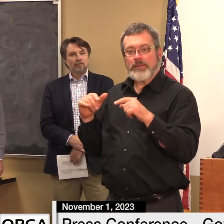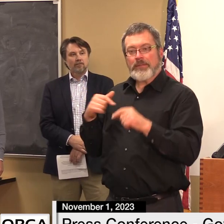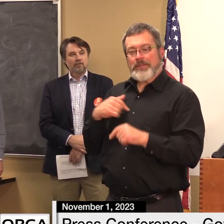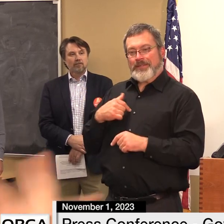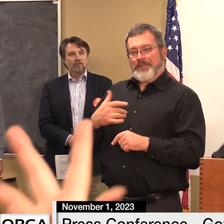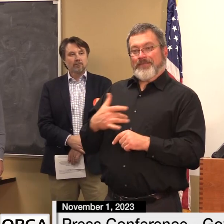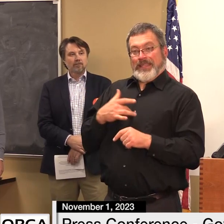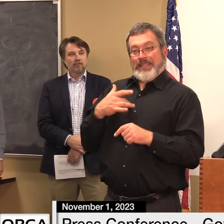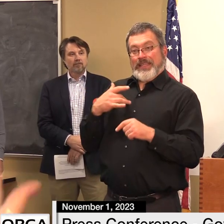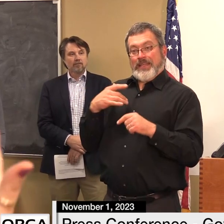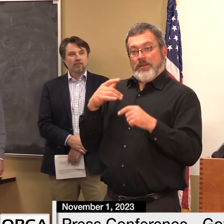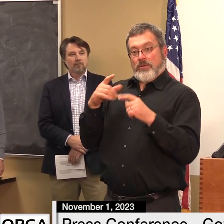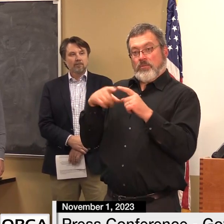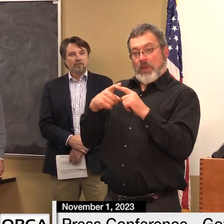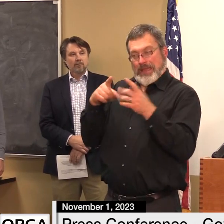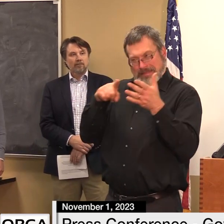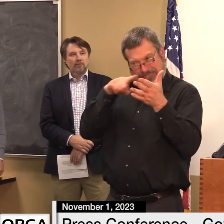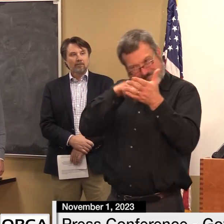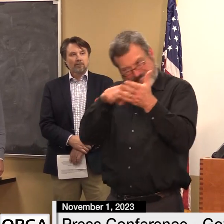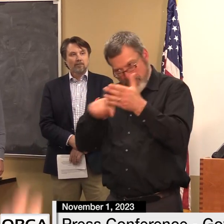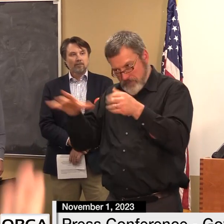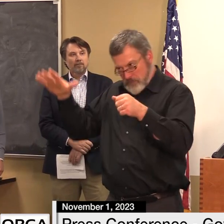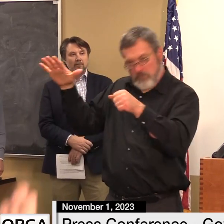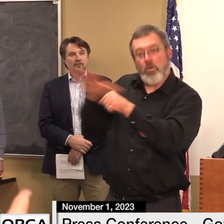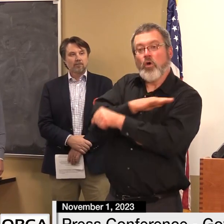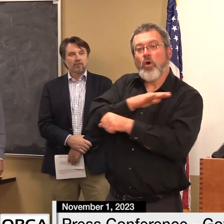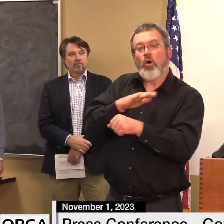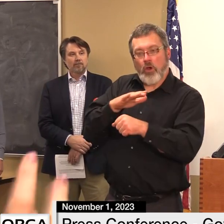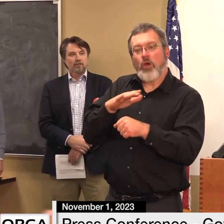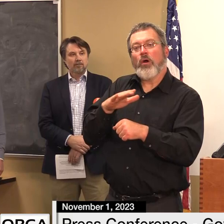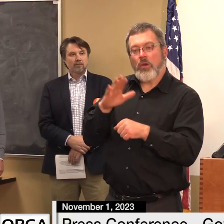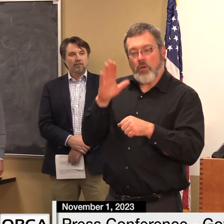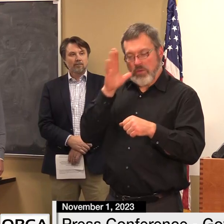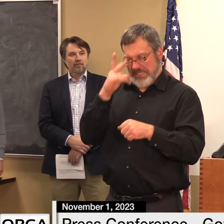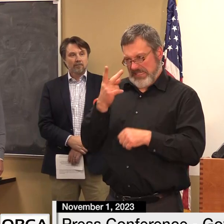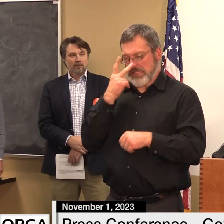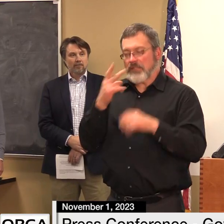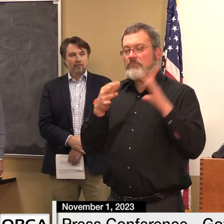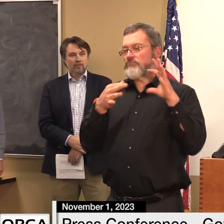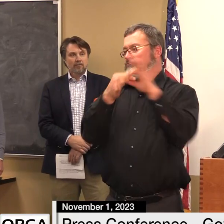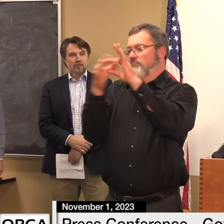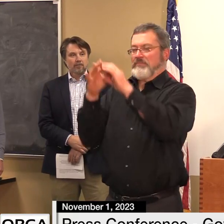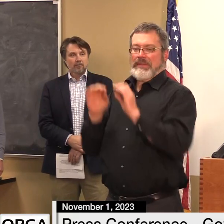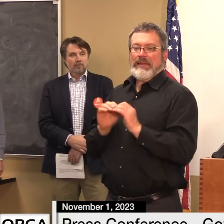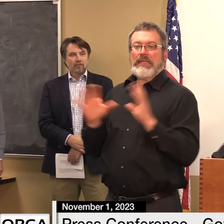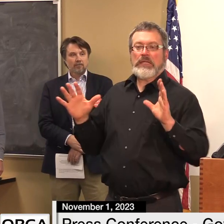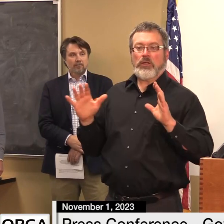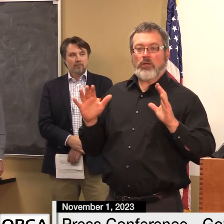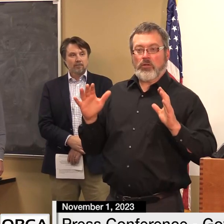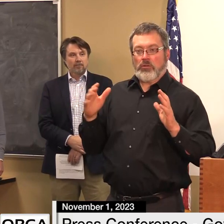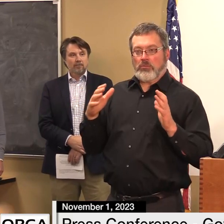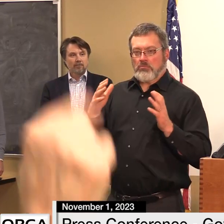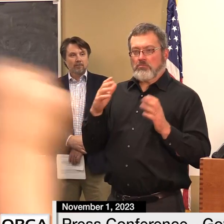they get through the investigation that there may be a connection with some of these, not all of them, but some of these that we've seen this